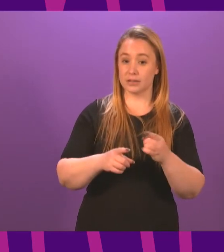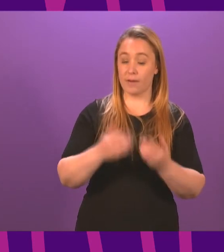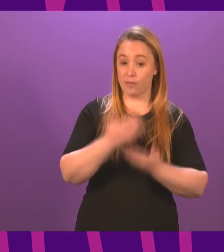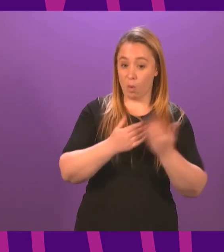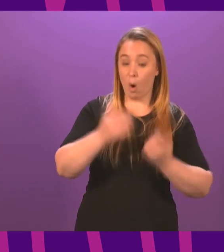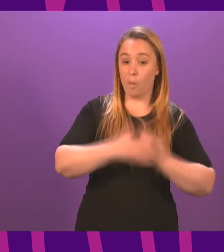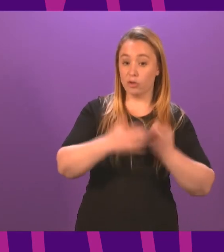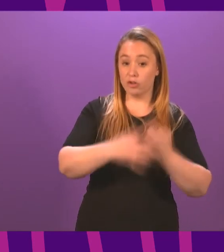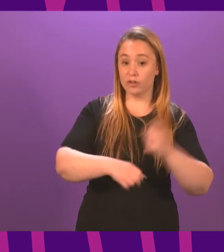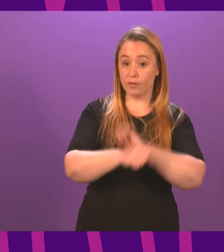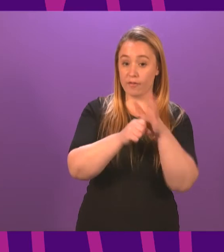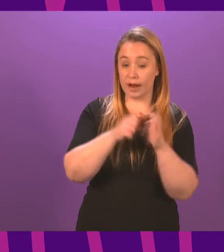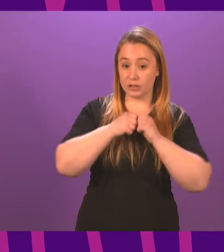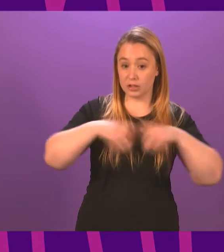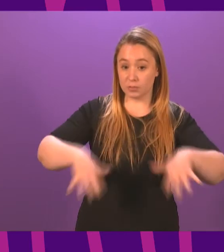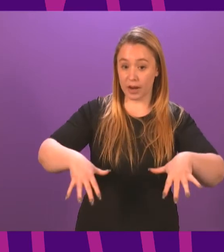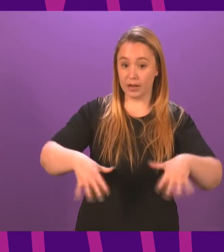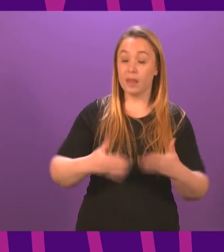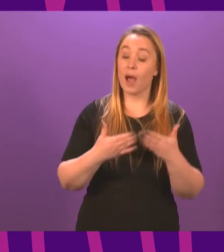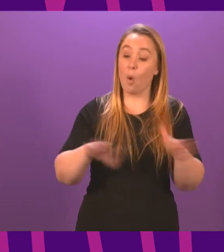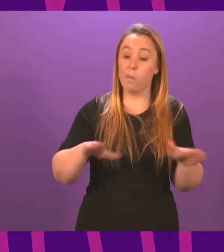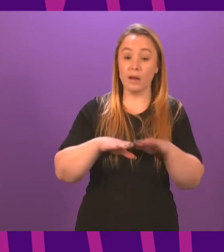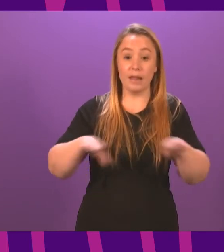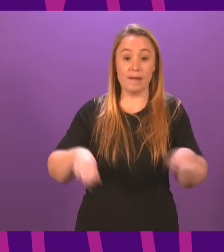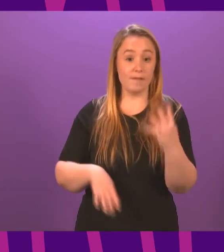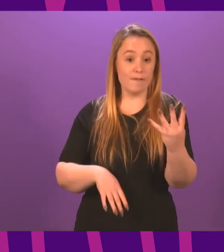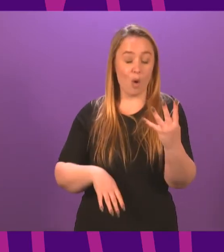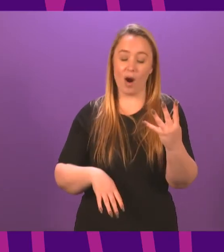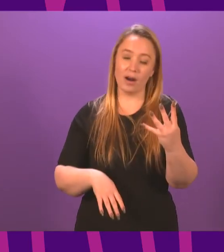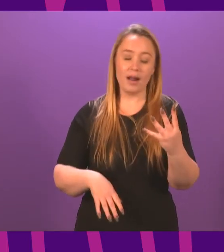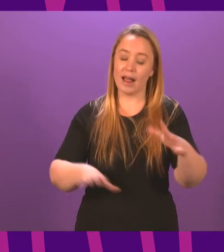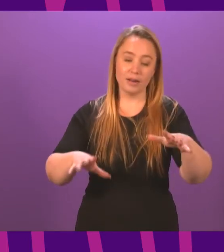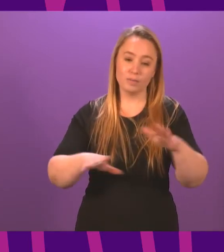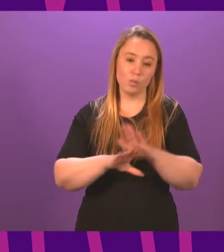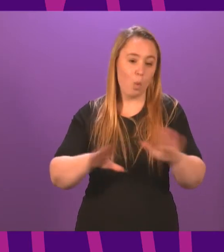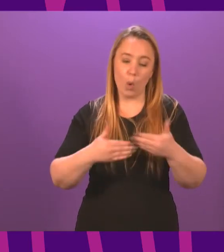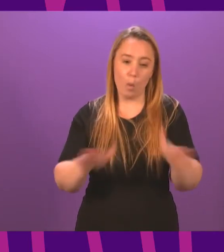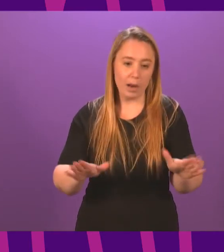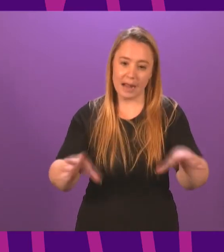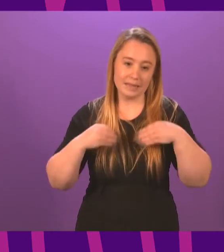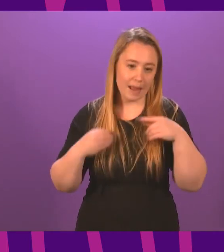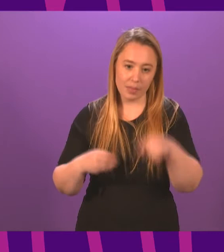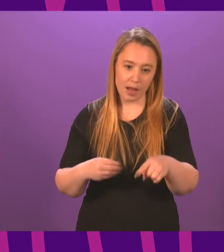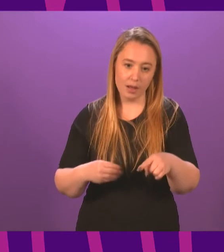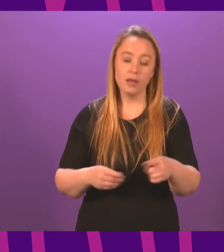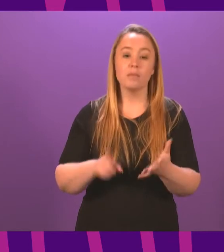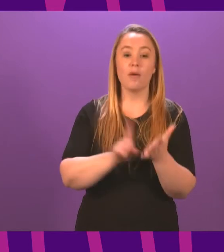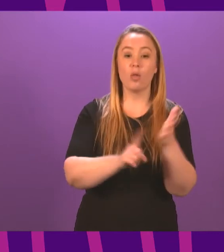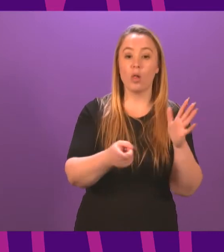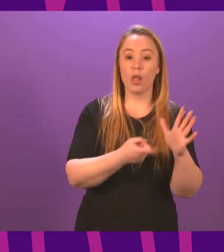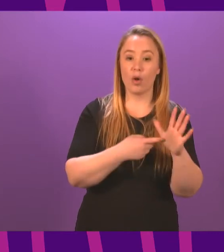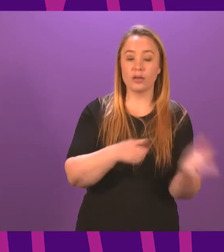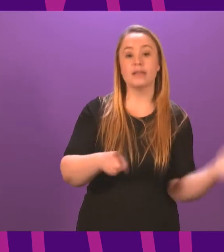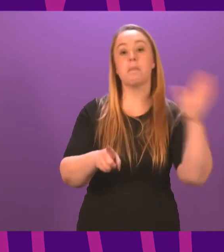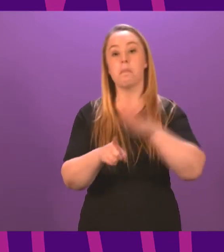spread. I know gyms will not open at level 4 over the next few weeks. I accept this. However, should local authorities return to level 4